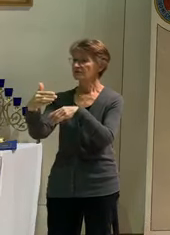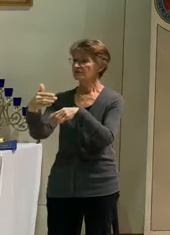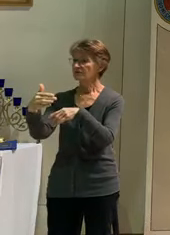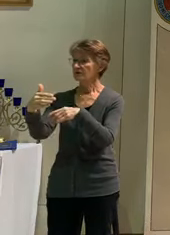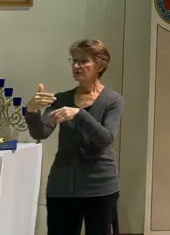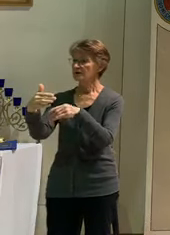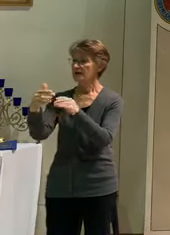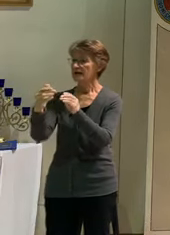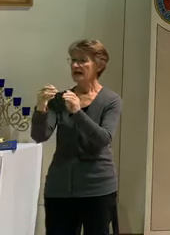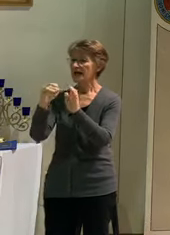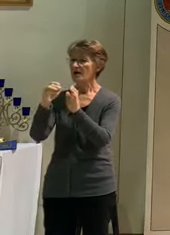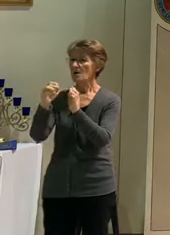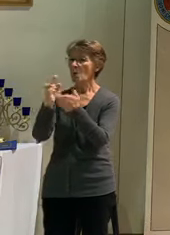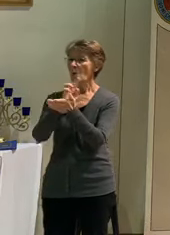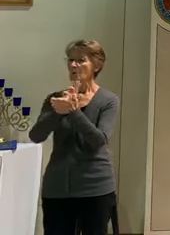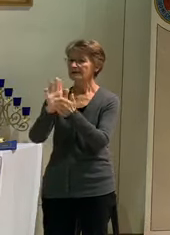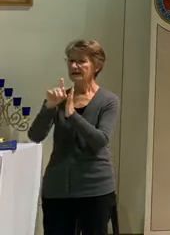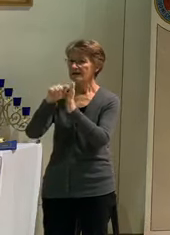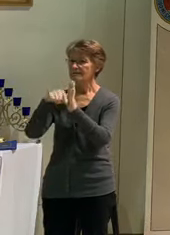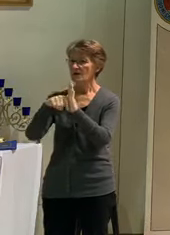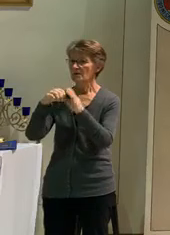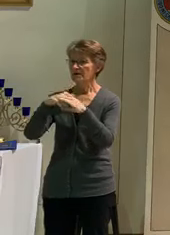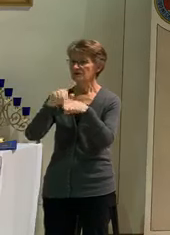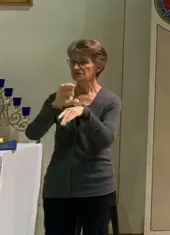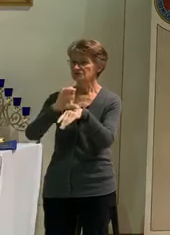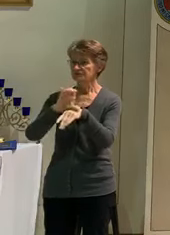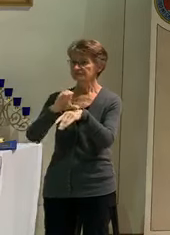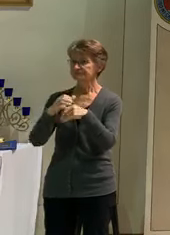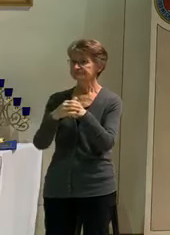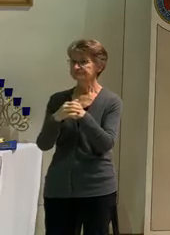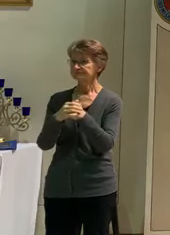Half Hour in the church at 6:30 p.m.